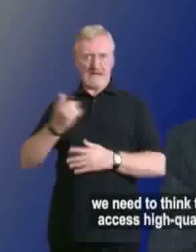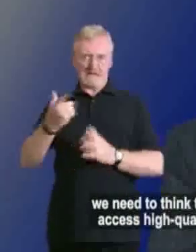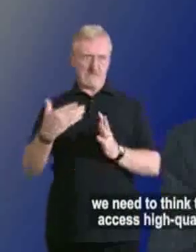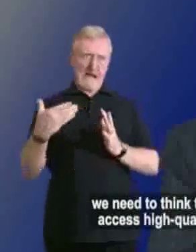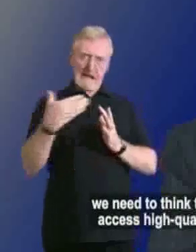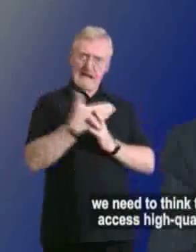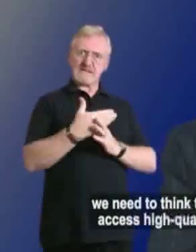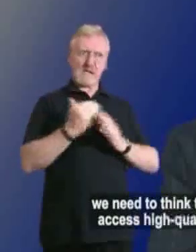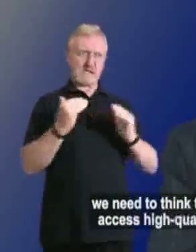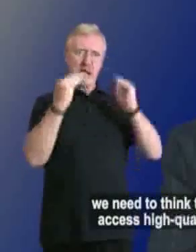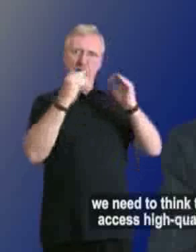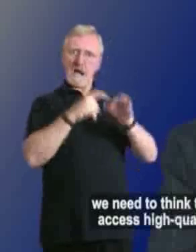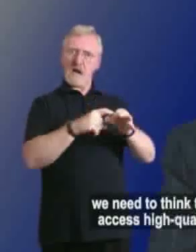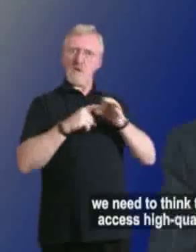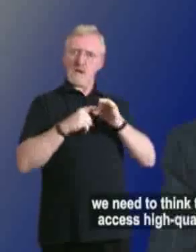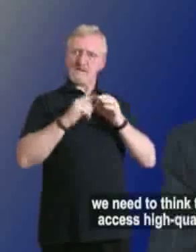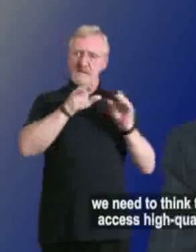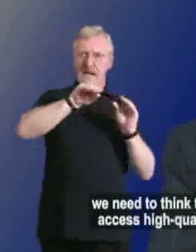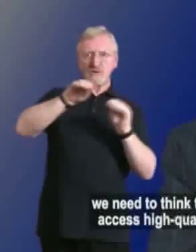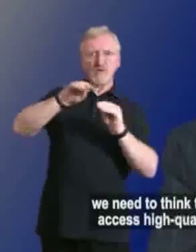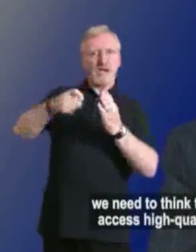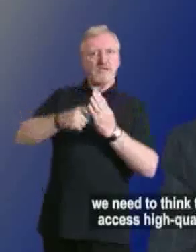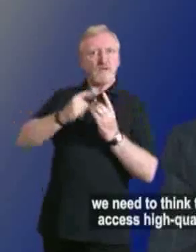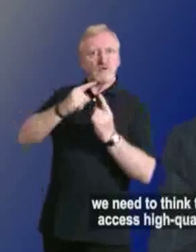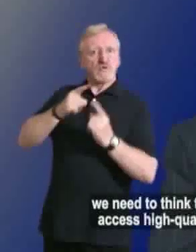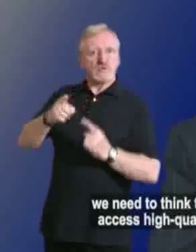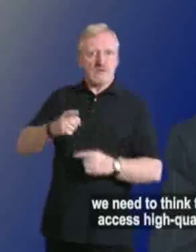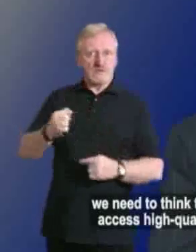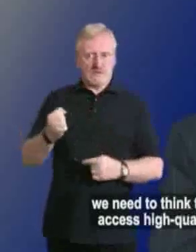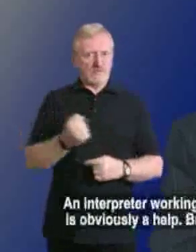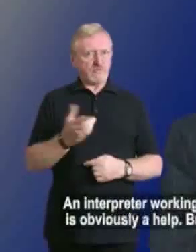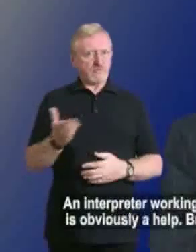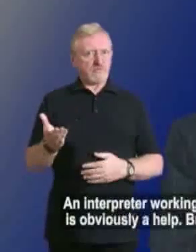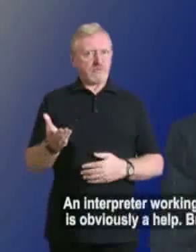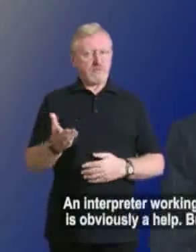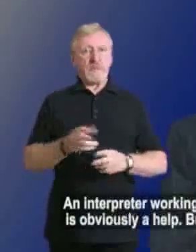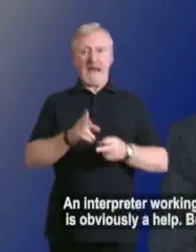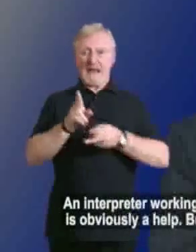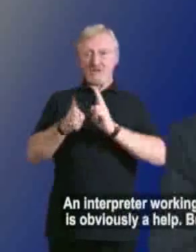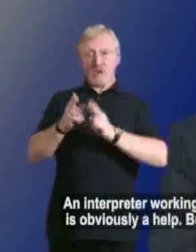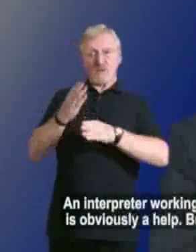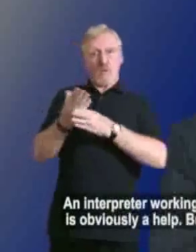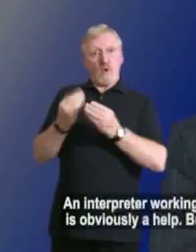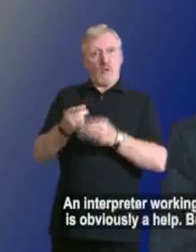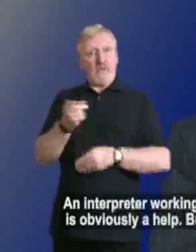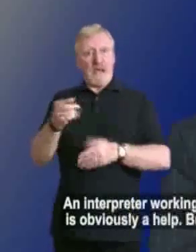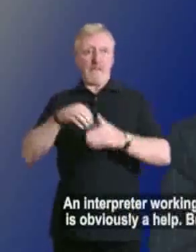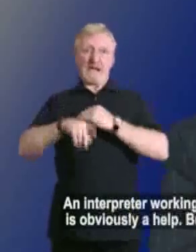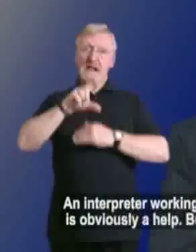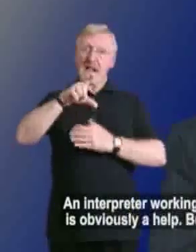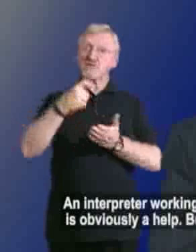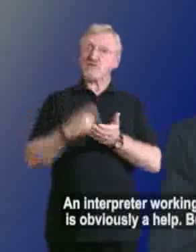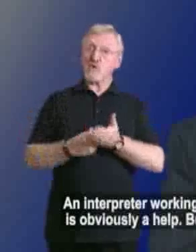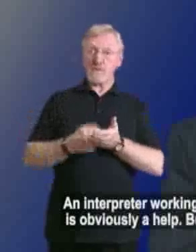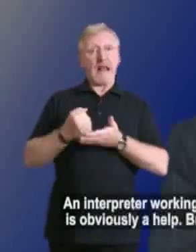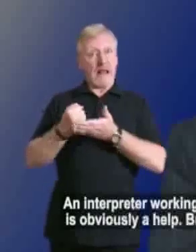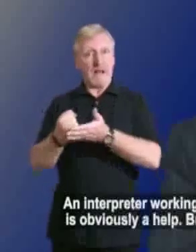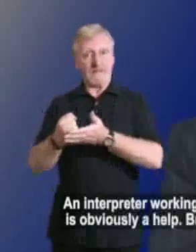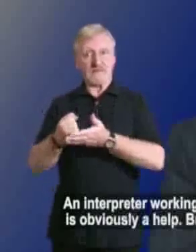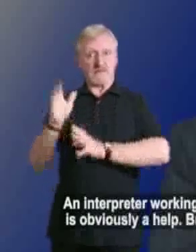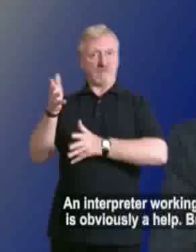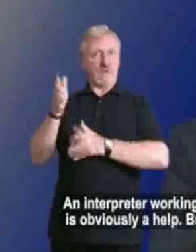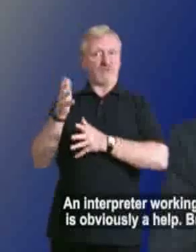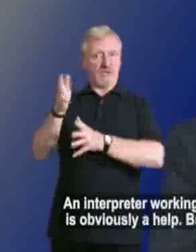to access high quality teacher education. An interpreter working with them in the classroom is